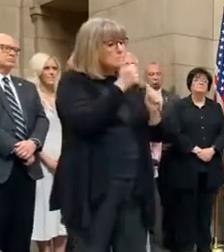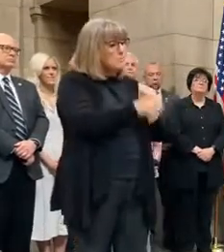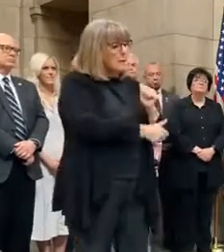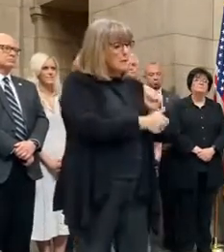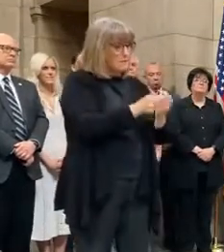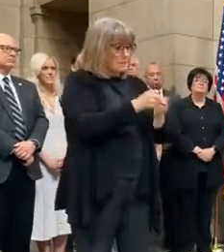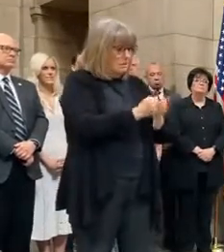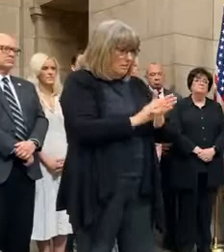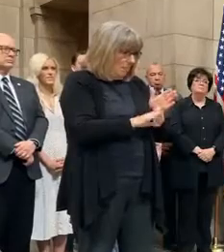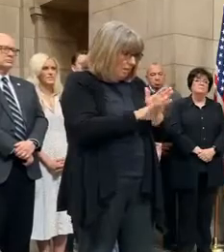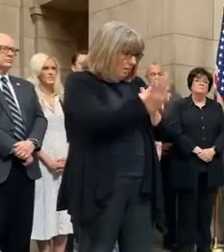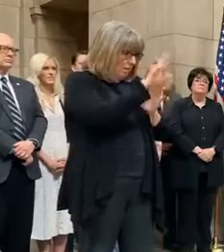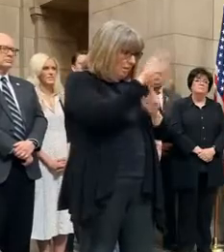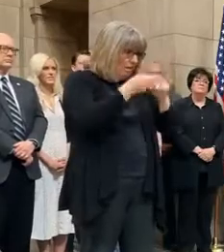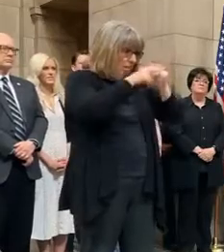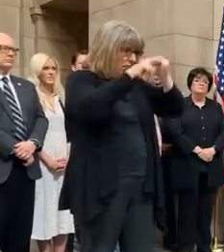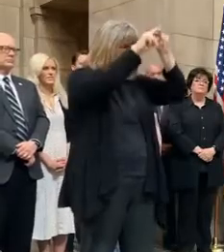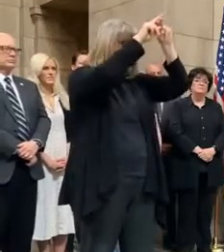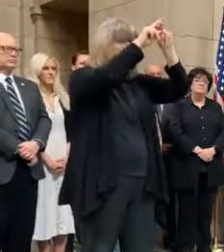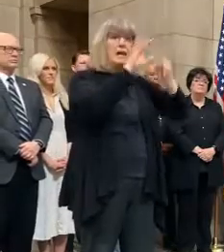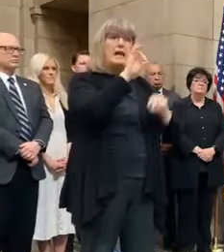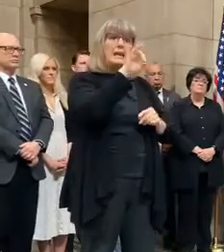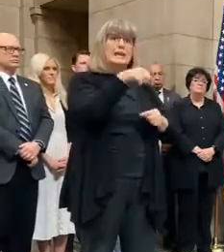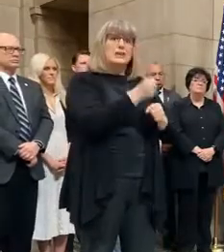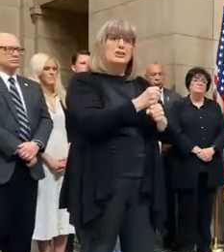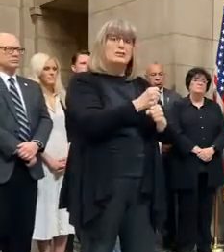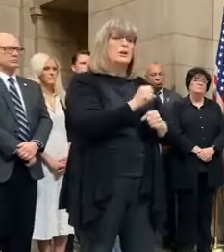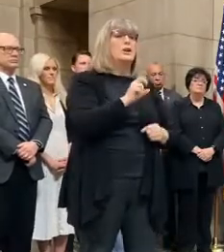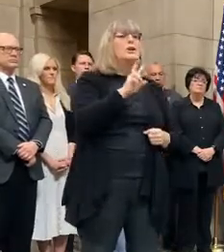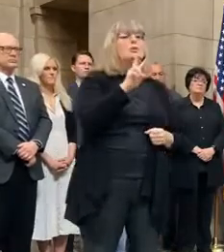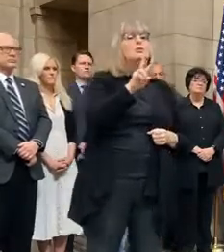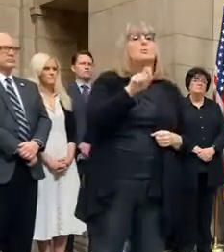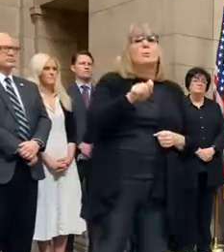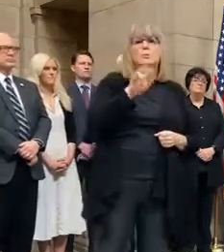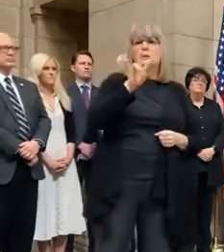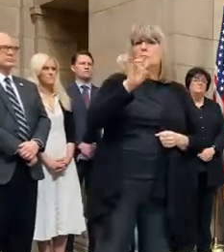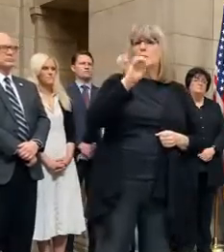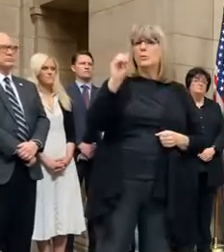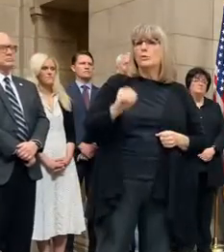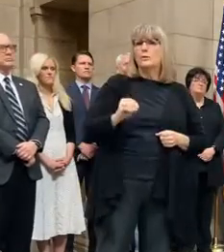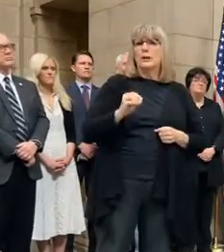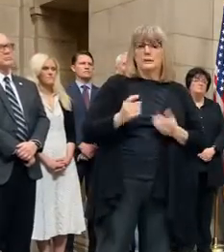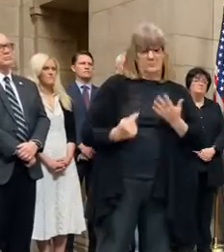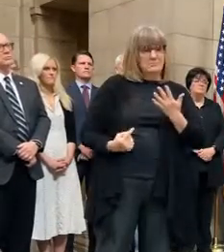of the budget over the course of the last 8 years to 2.7%.